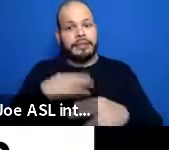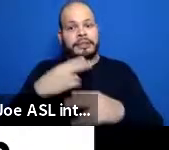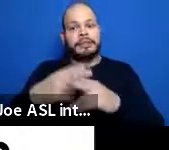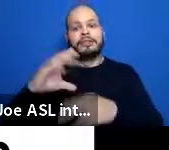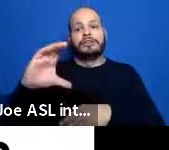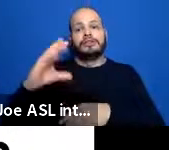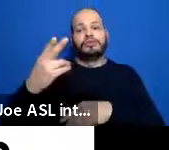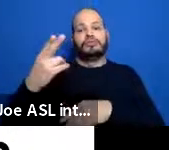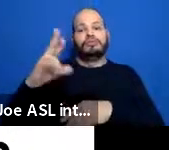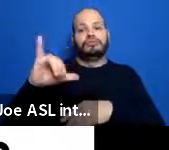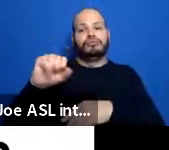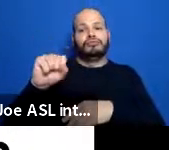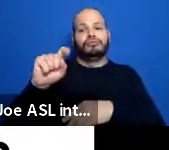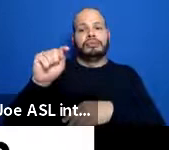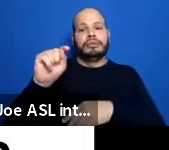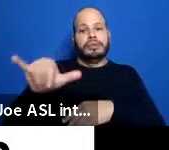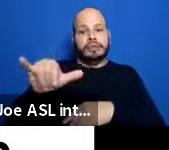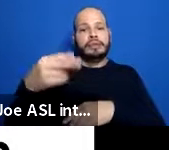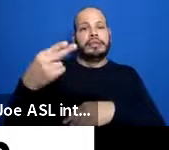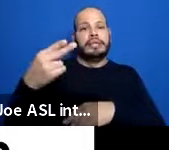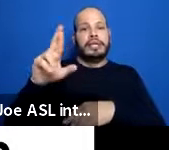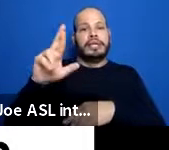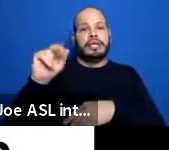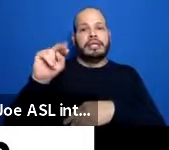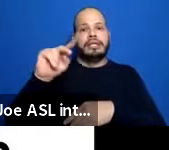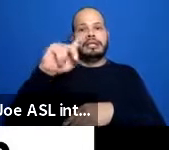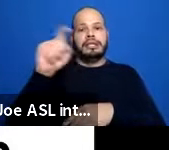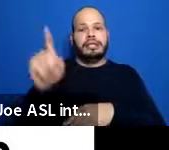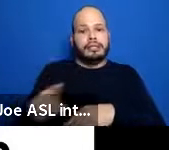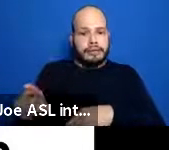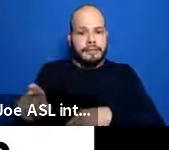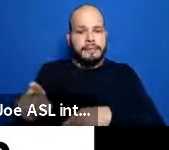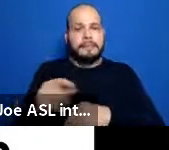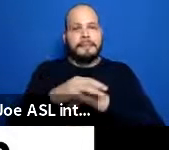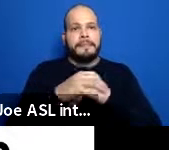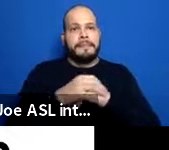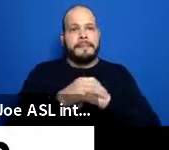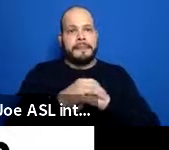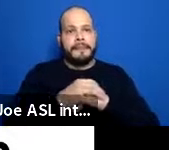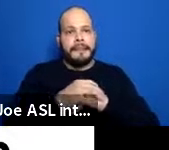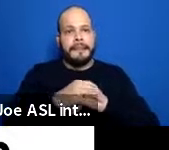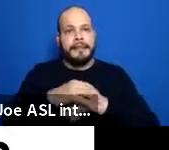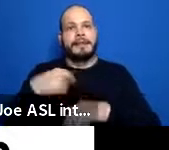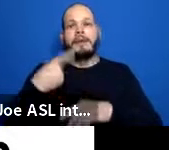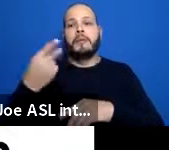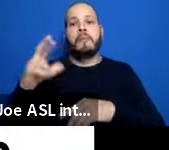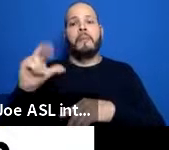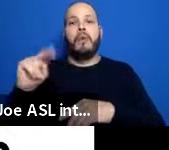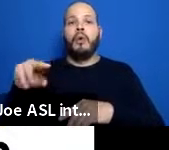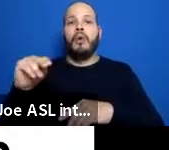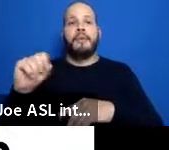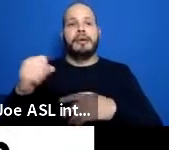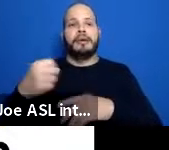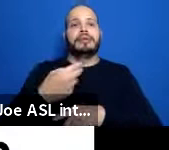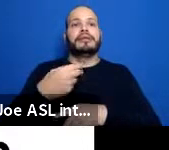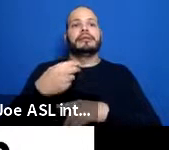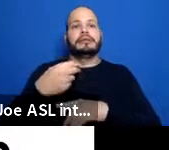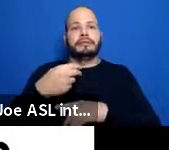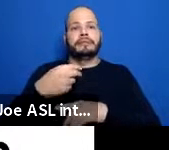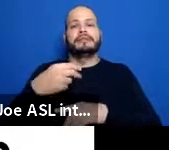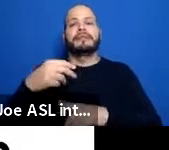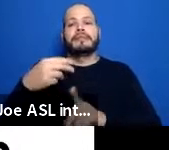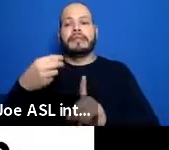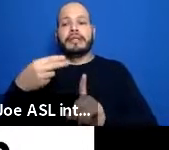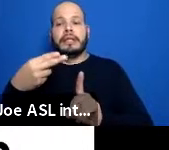My pronouns are she and they. And I am a white-skinned person with a short brown curly